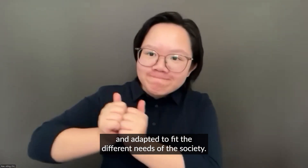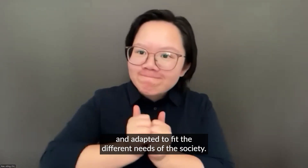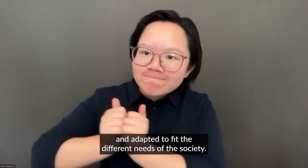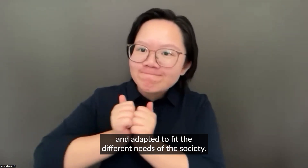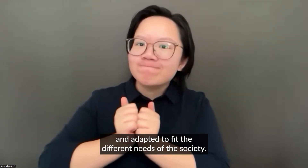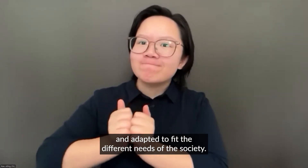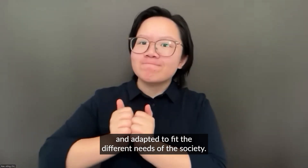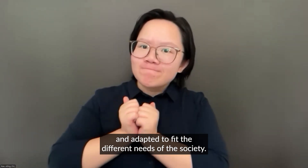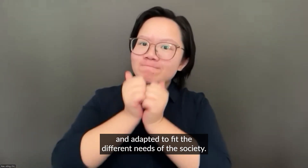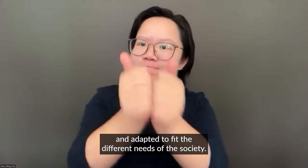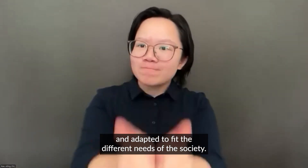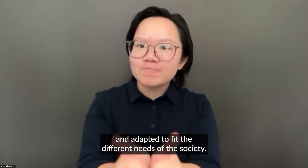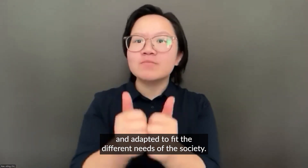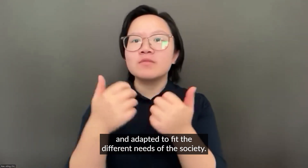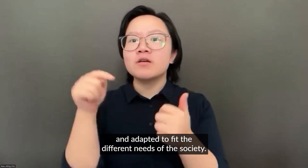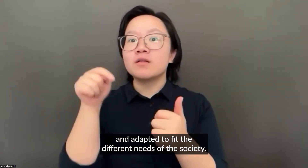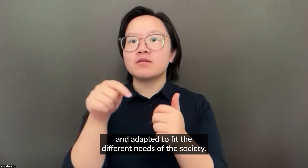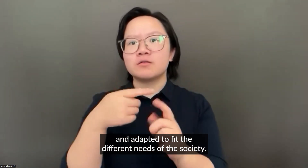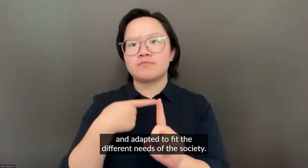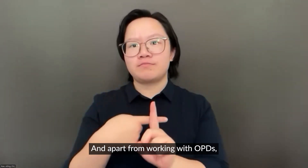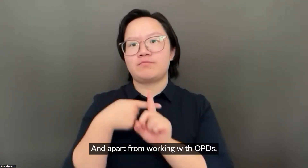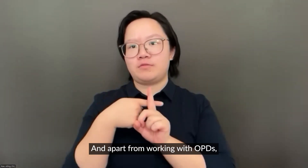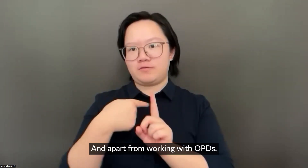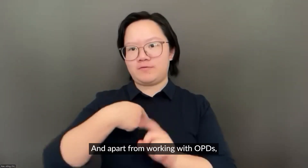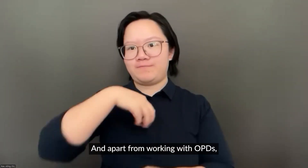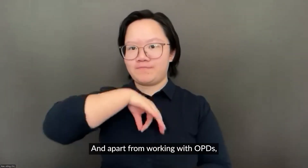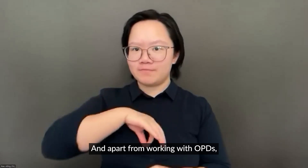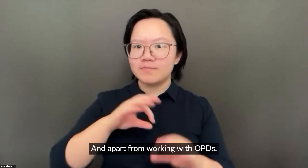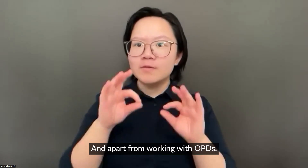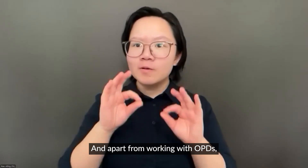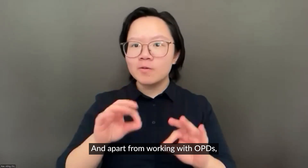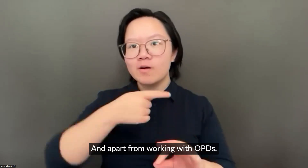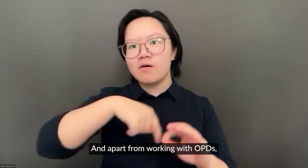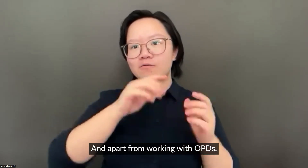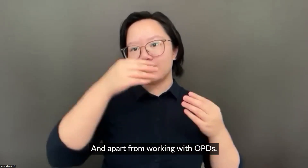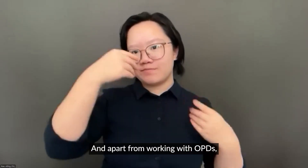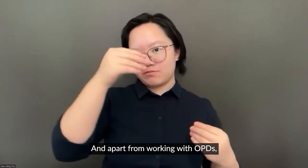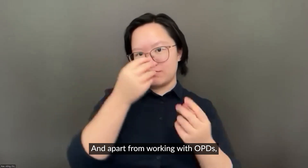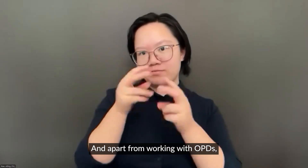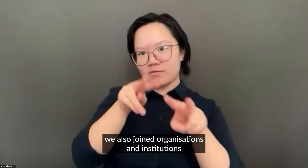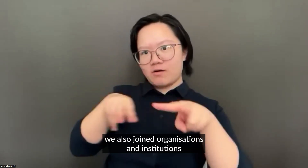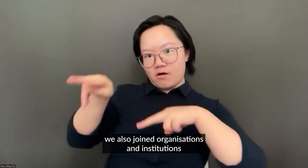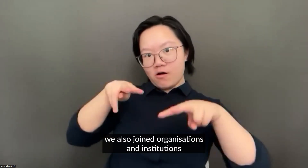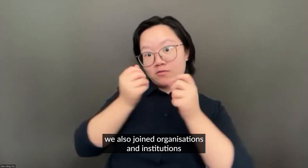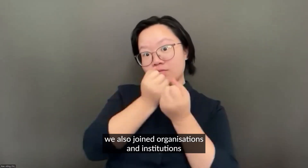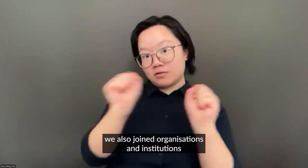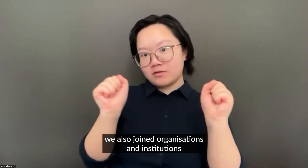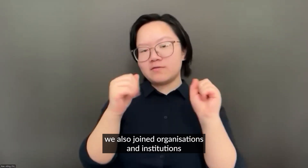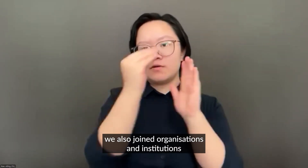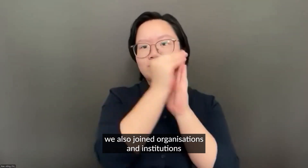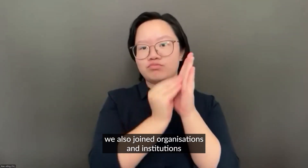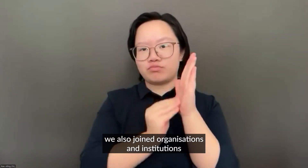to fit the different needs of the society. And apart from working with OPDs, we also